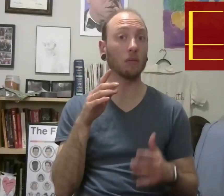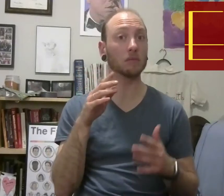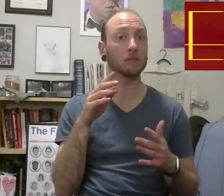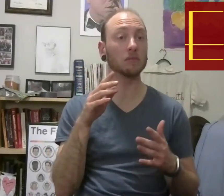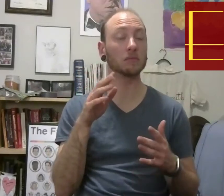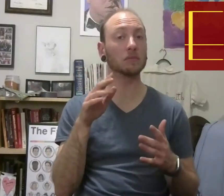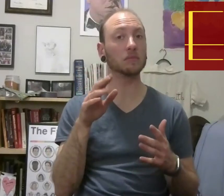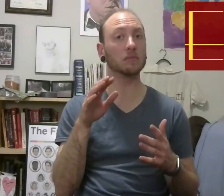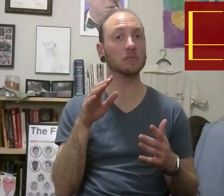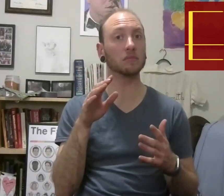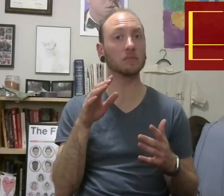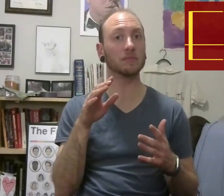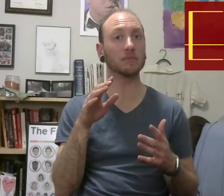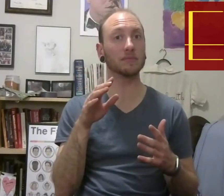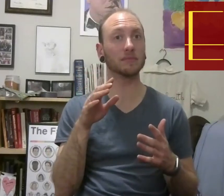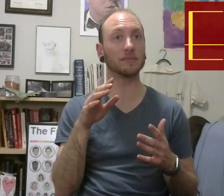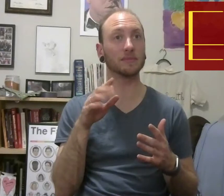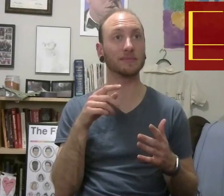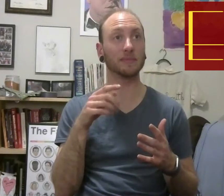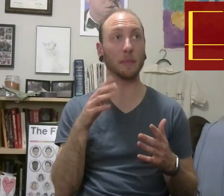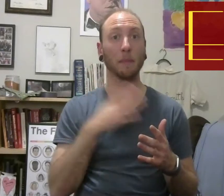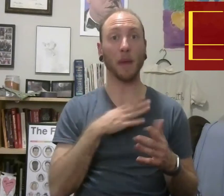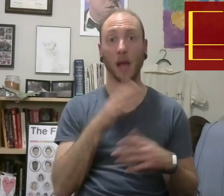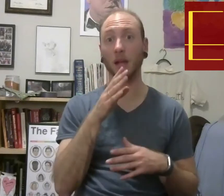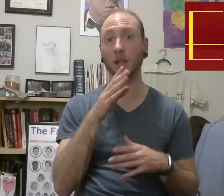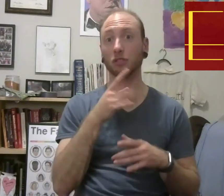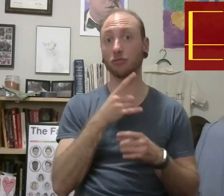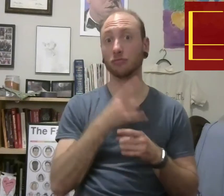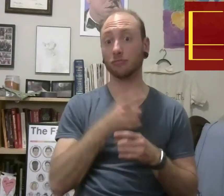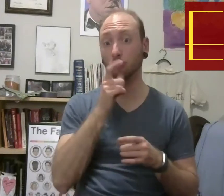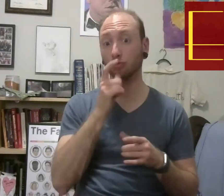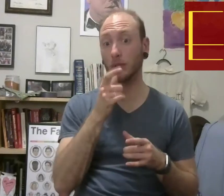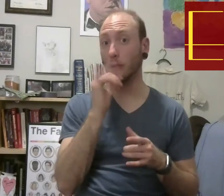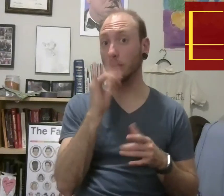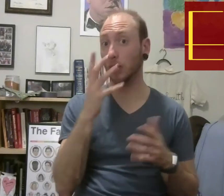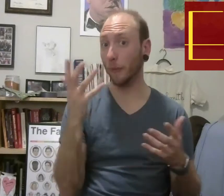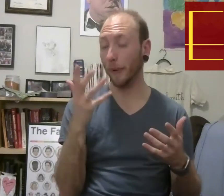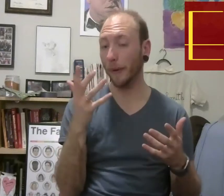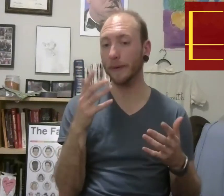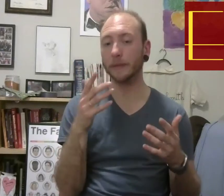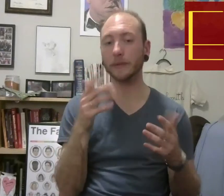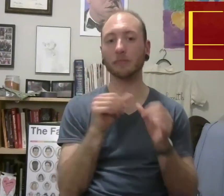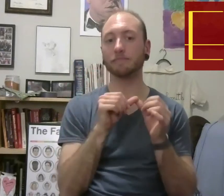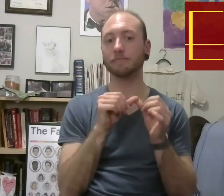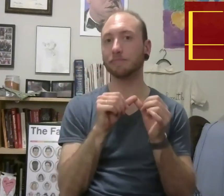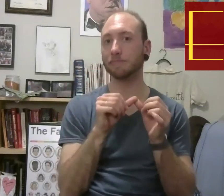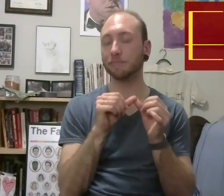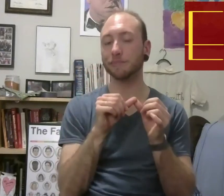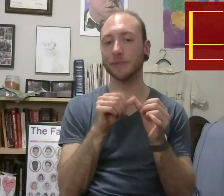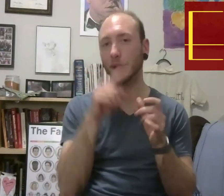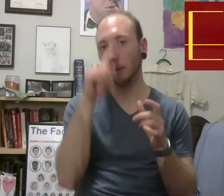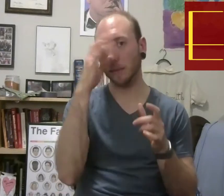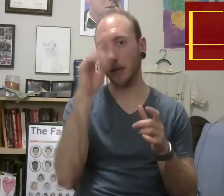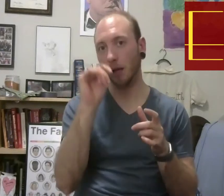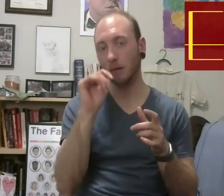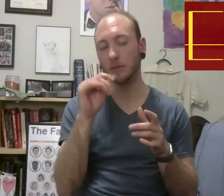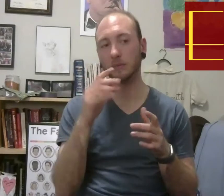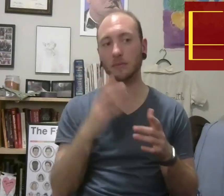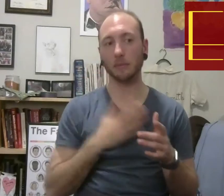a maintenance blackout drinker. That's what I like to call myself. I drank till I blacked out or threw up